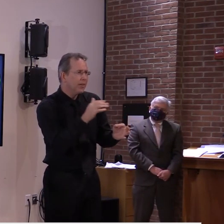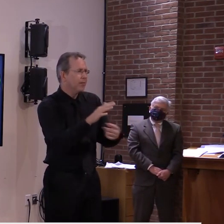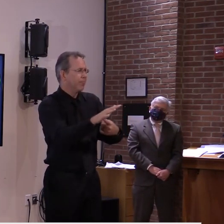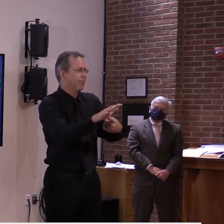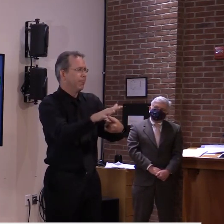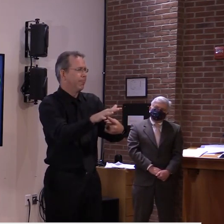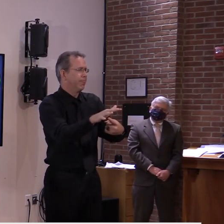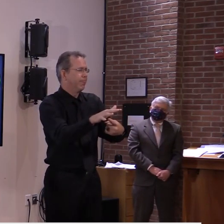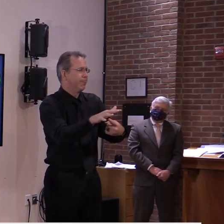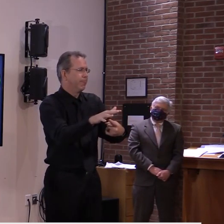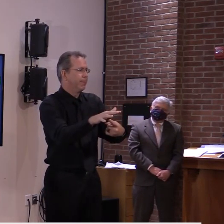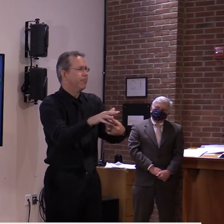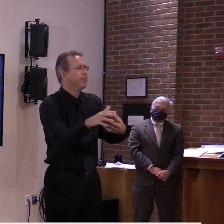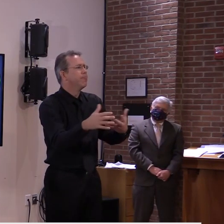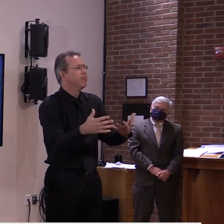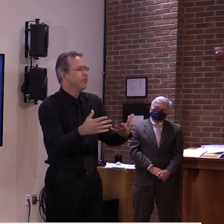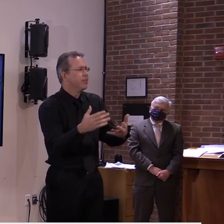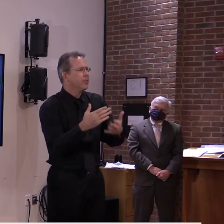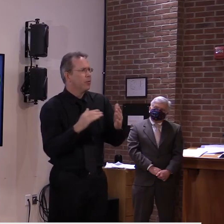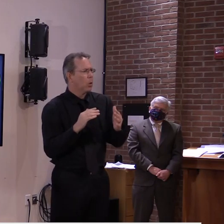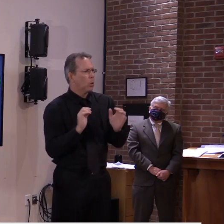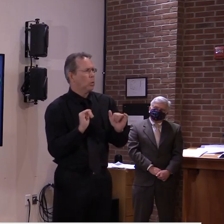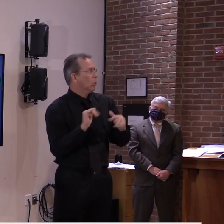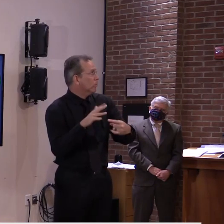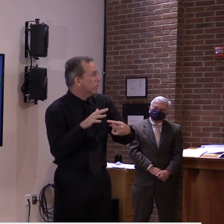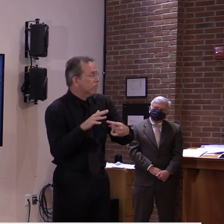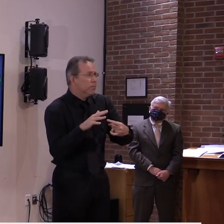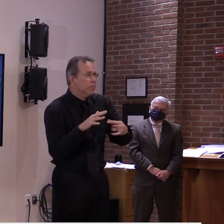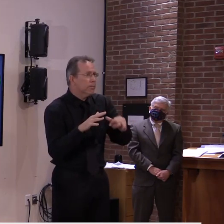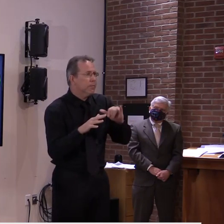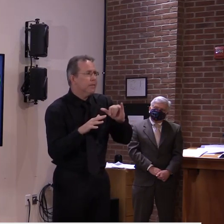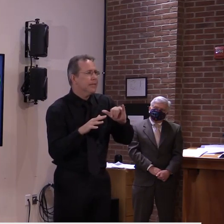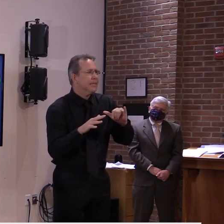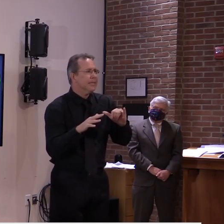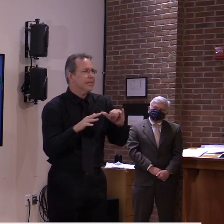to use it, though it is still available.